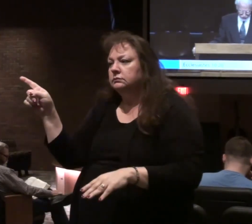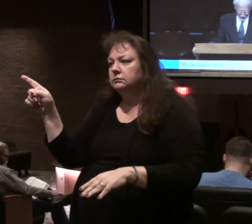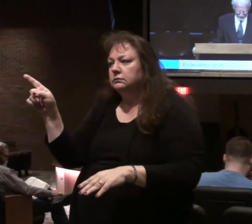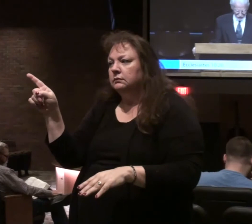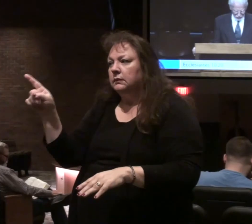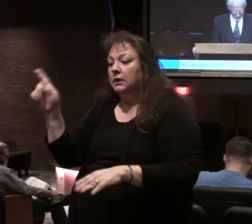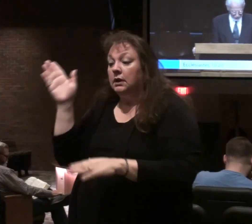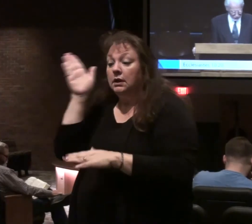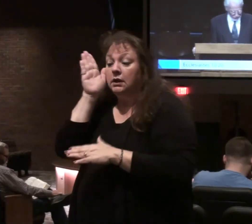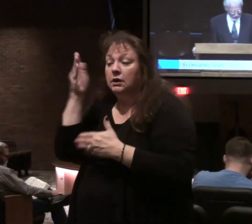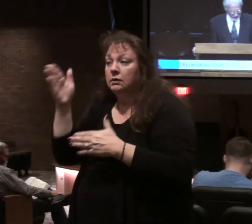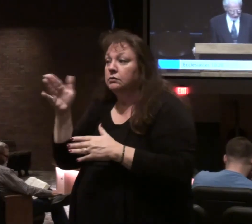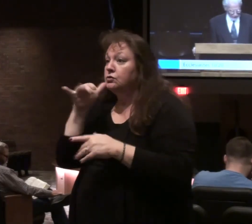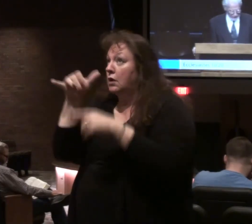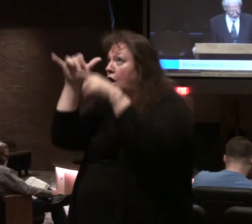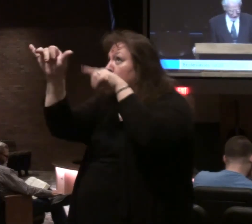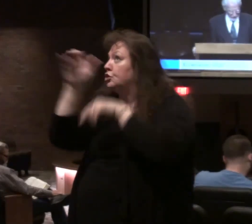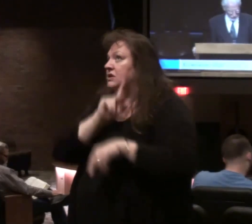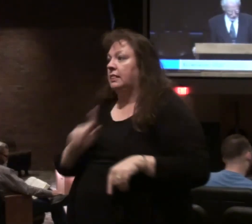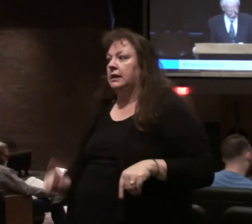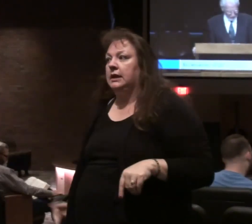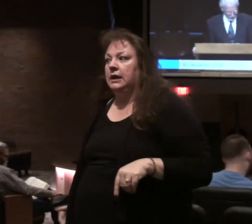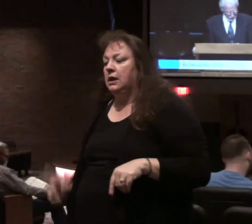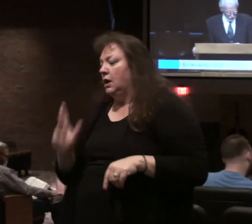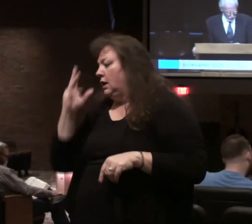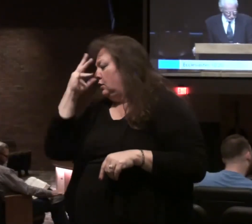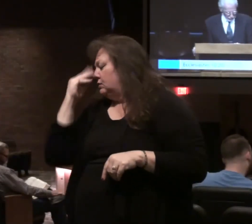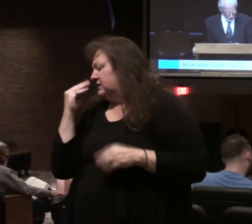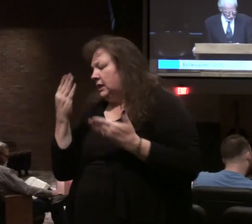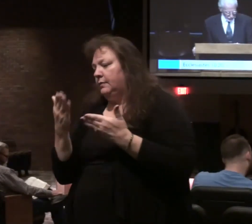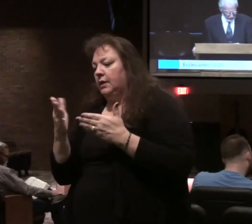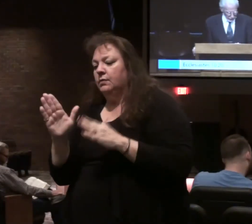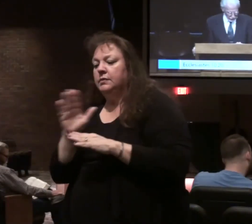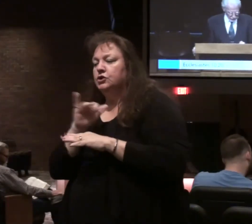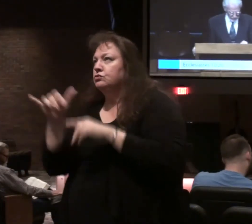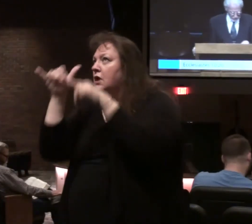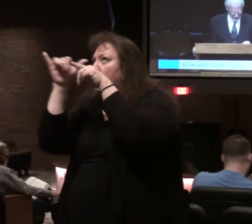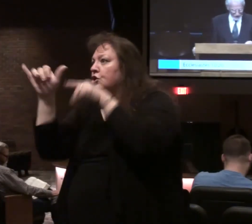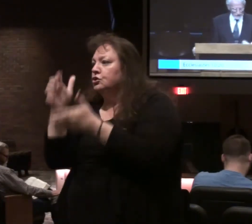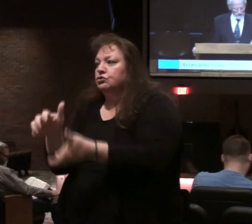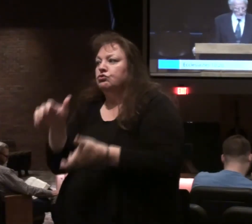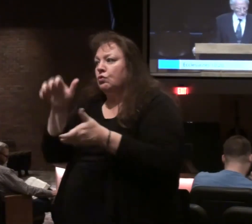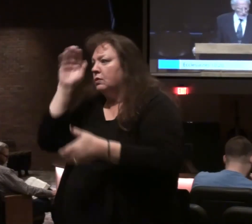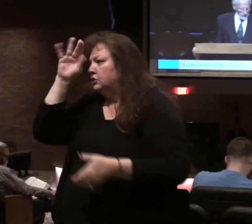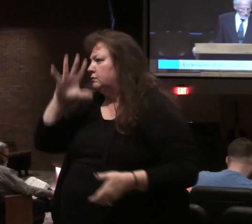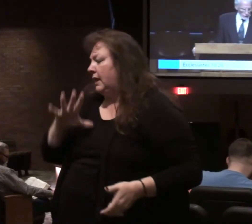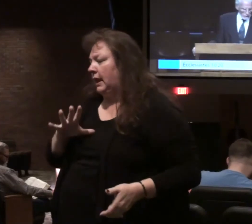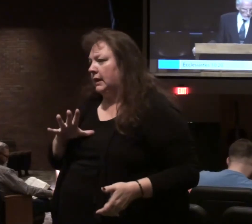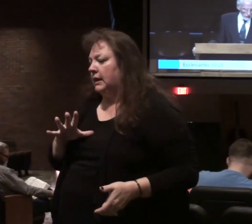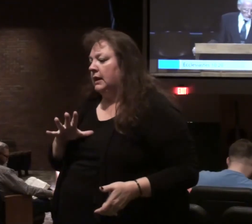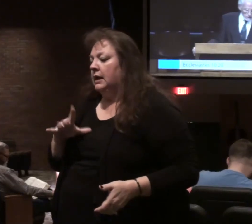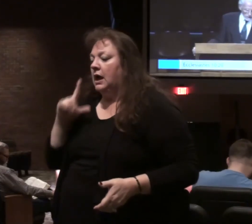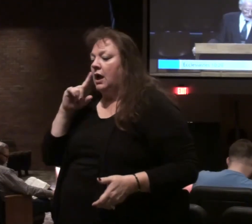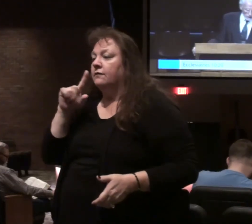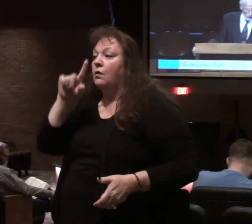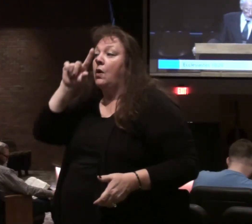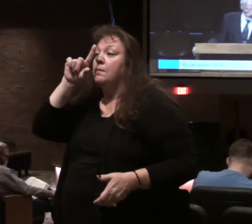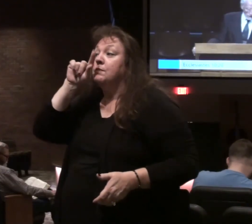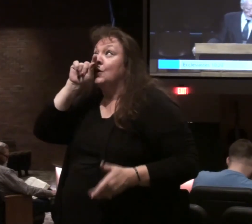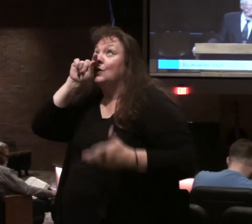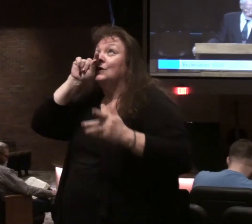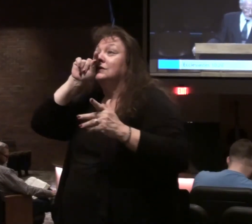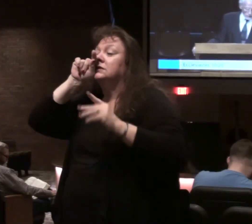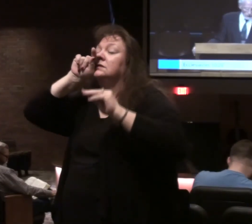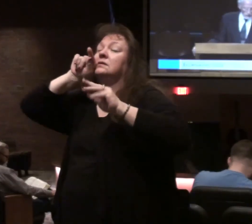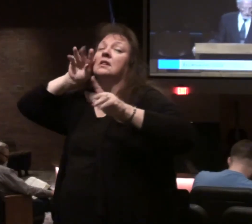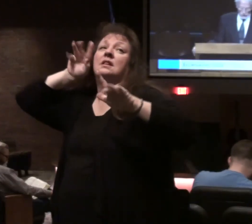your bedchamber do not curse a king. In your sleeping rooms do not curse a rich man. For birds of heaven will carry